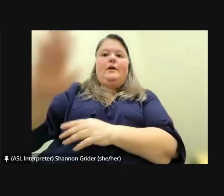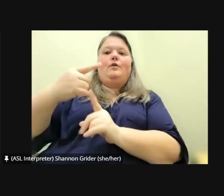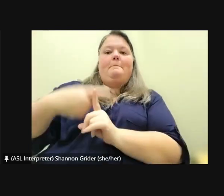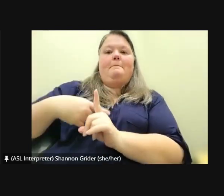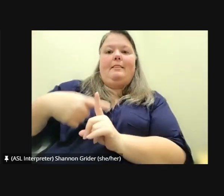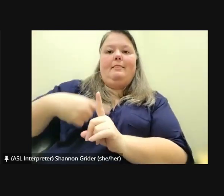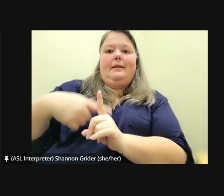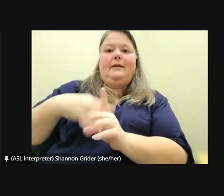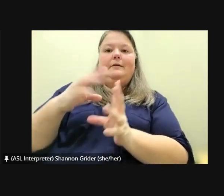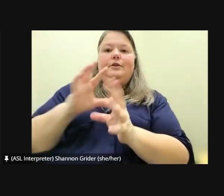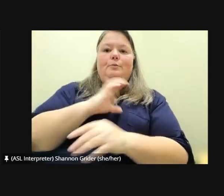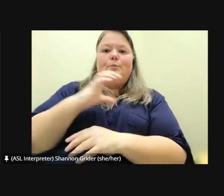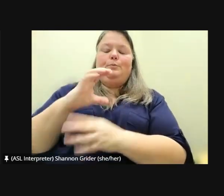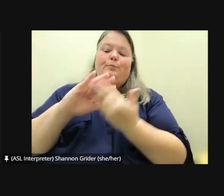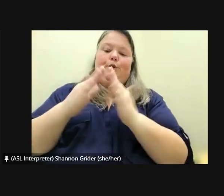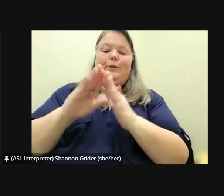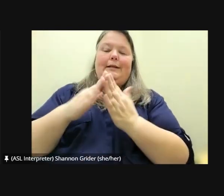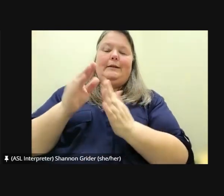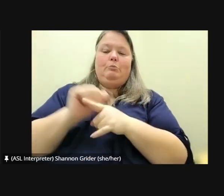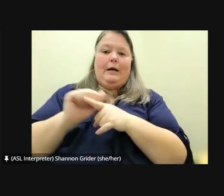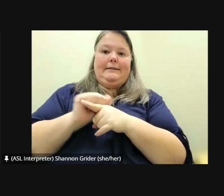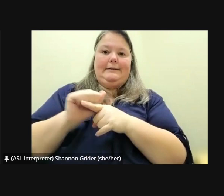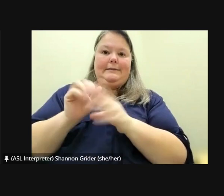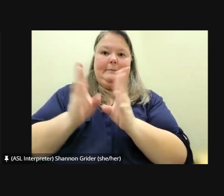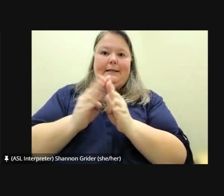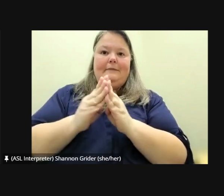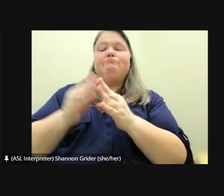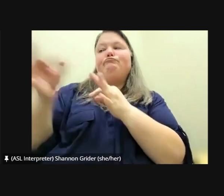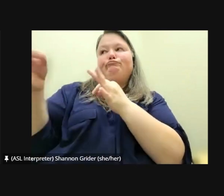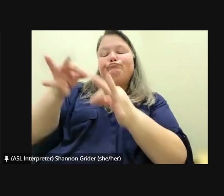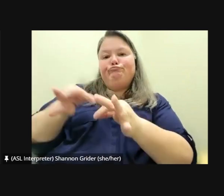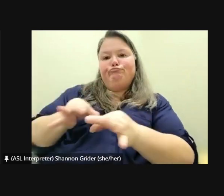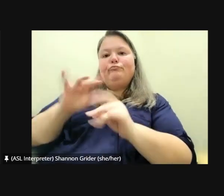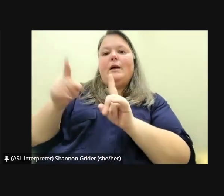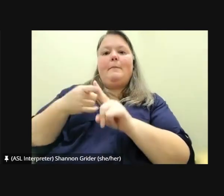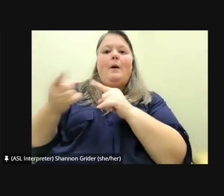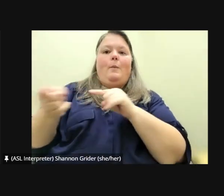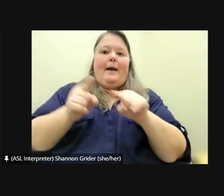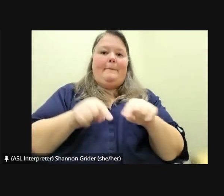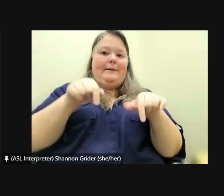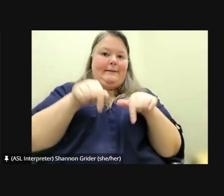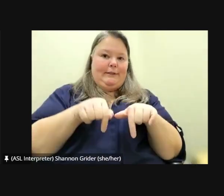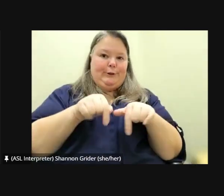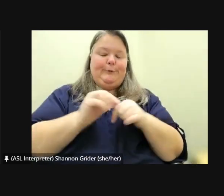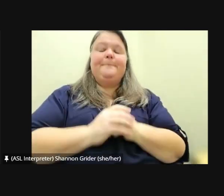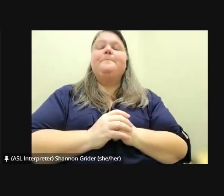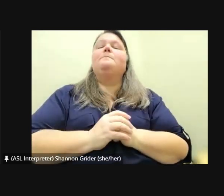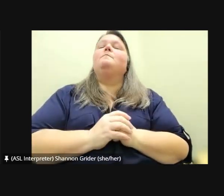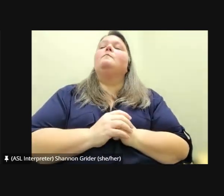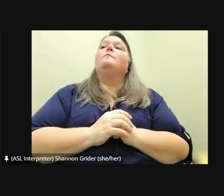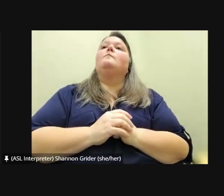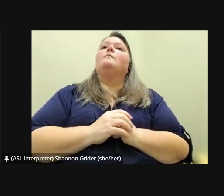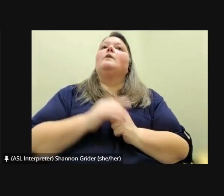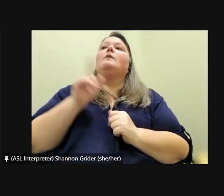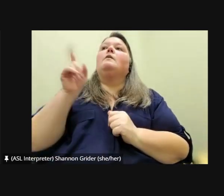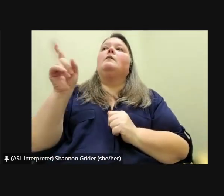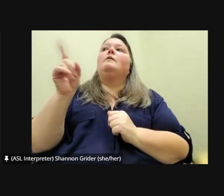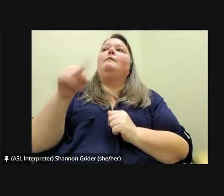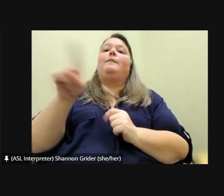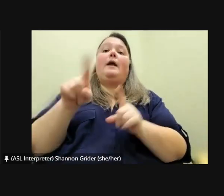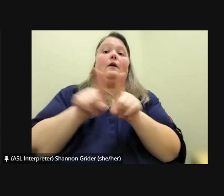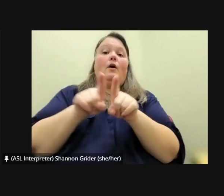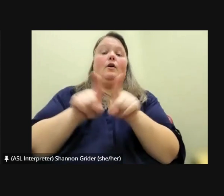meeting to share updates about the conversations that they had here. They also shared a message to